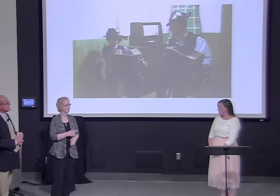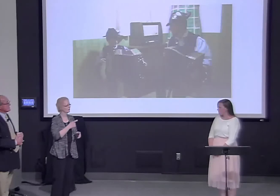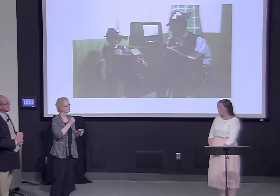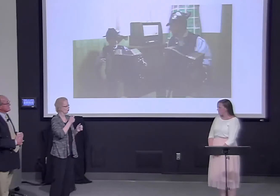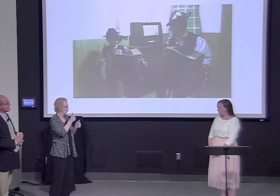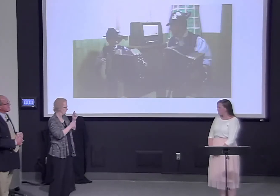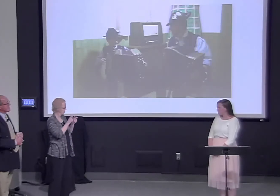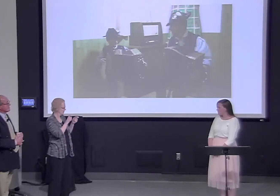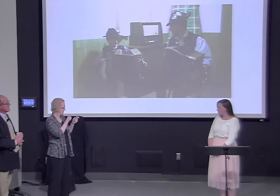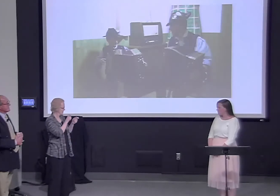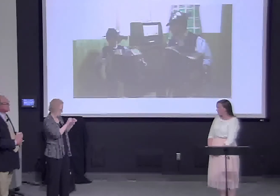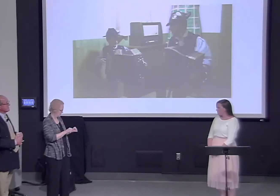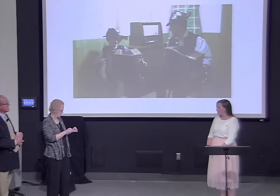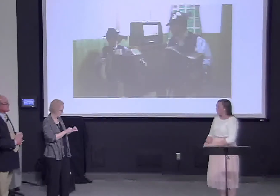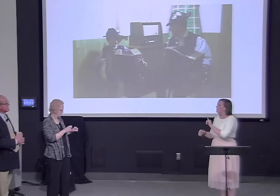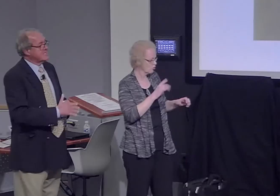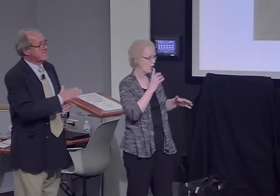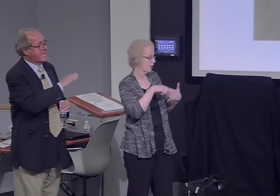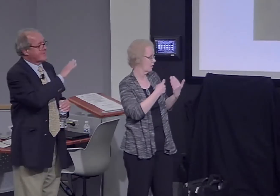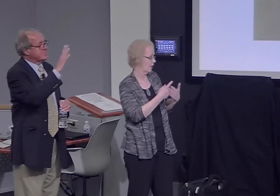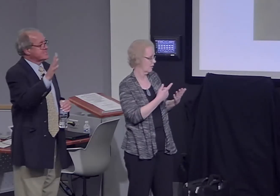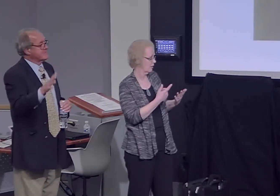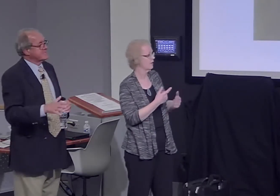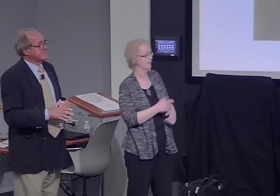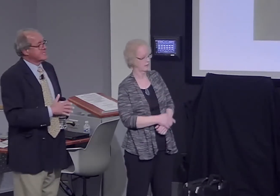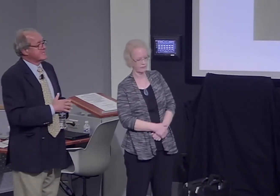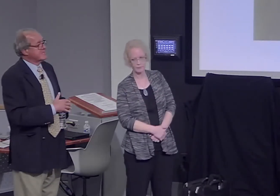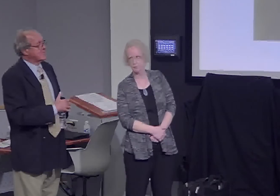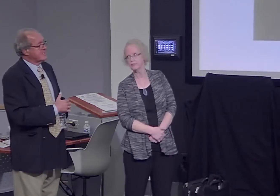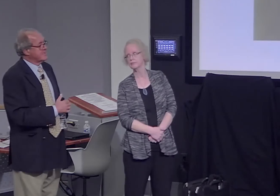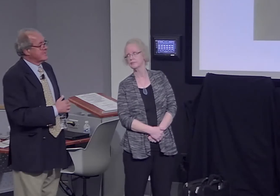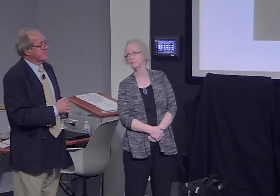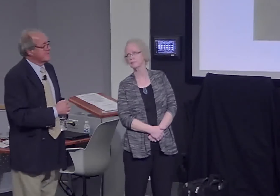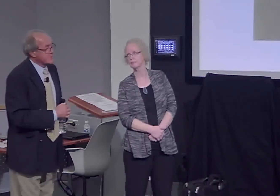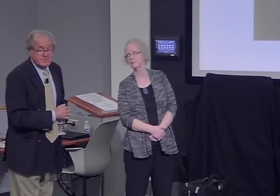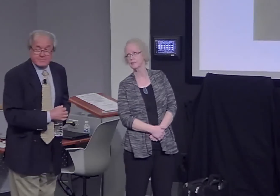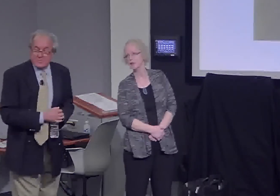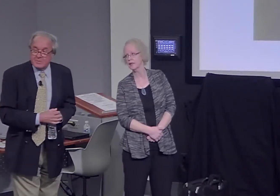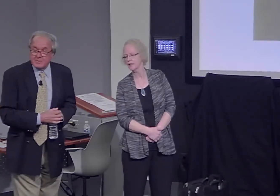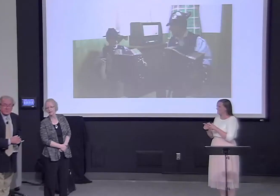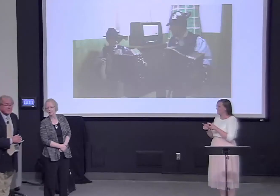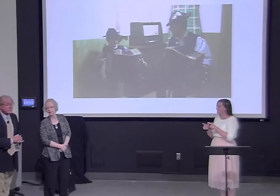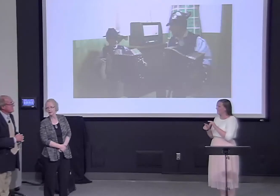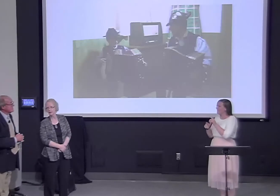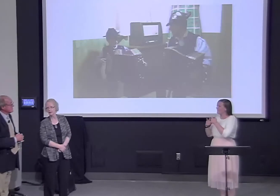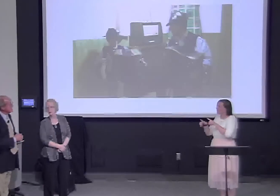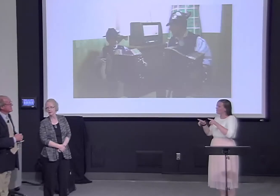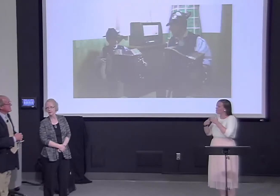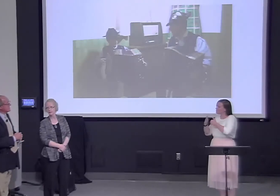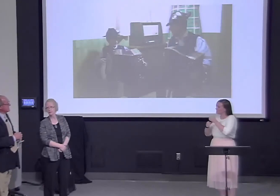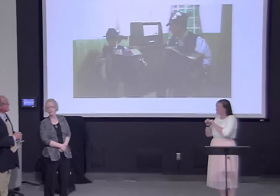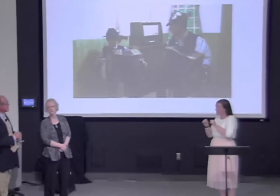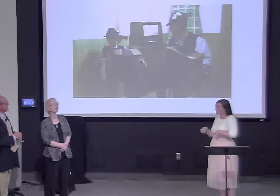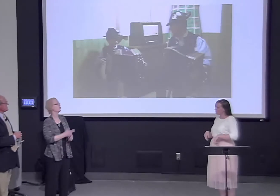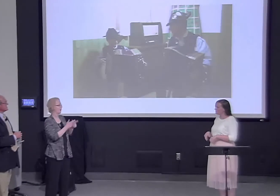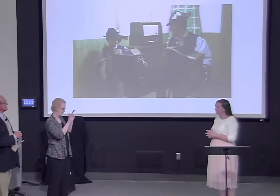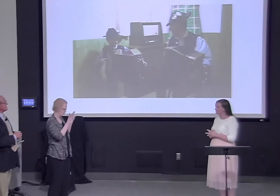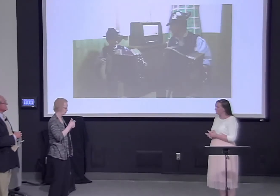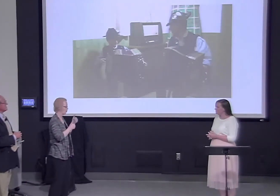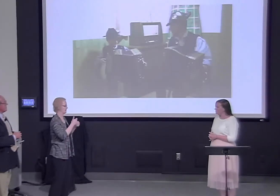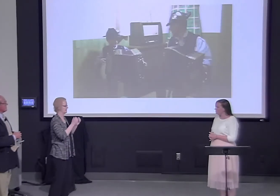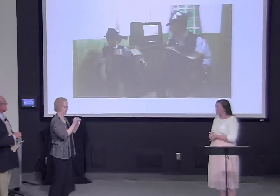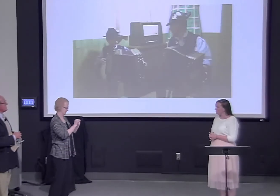Which system are you specifically talking about? Are you talking about language systems? Like the language processing systems. I'm sorry? Sorry, language processing systems. Language